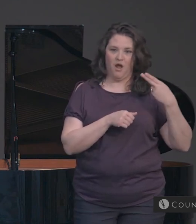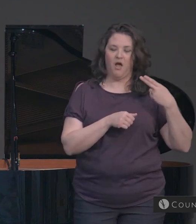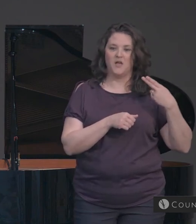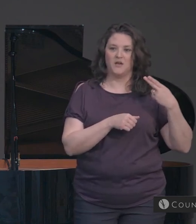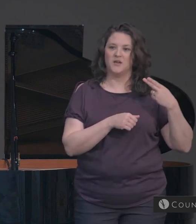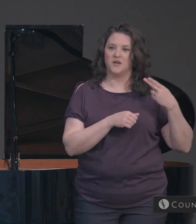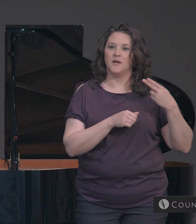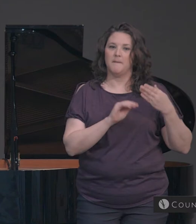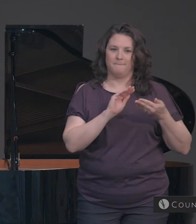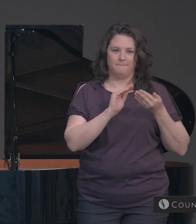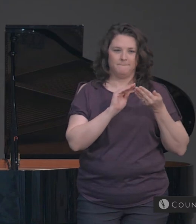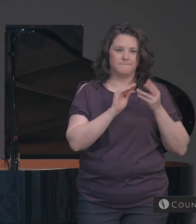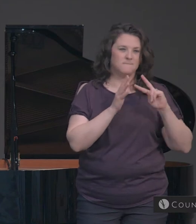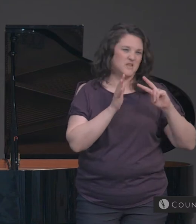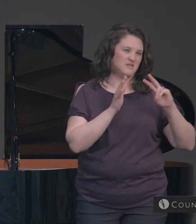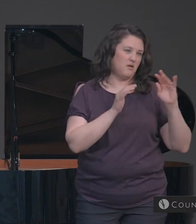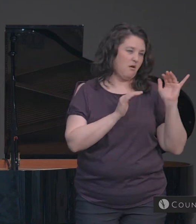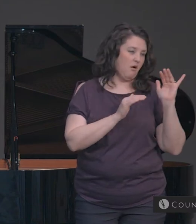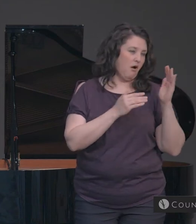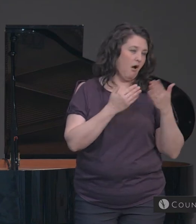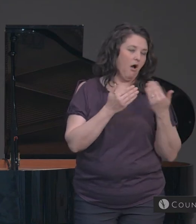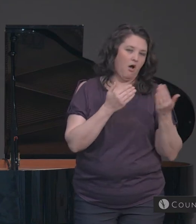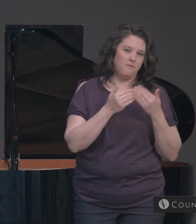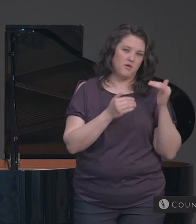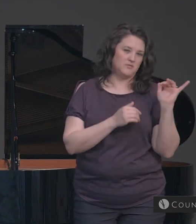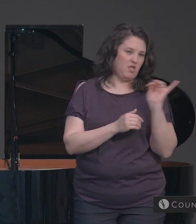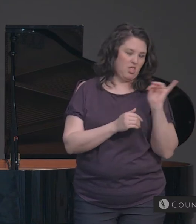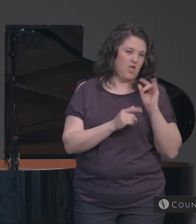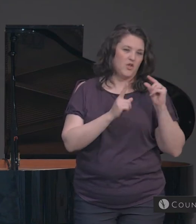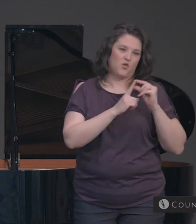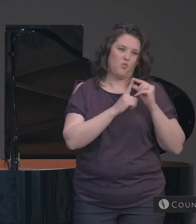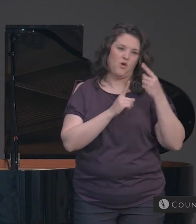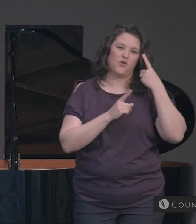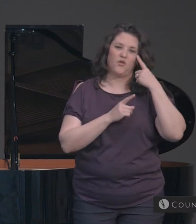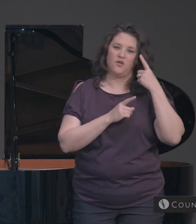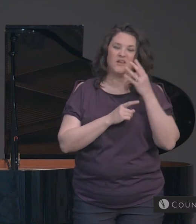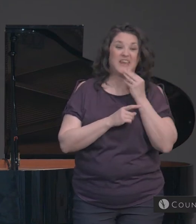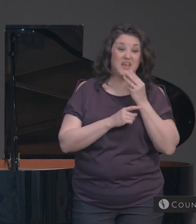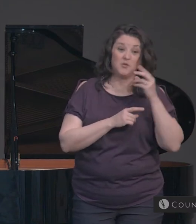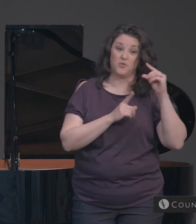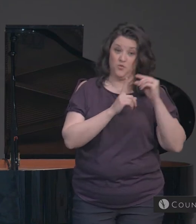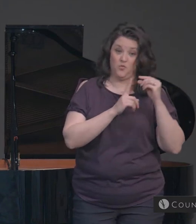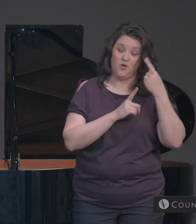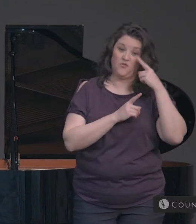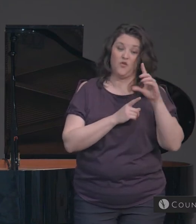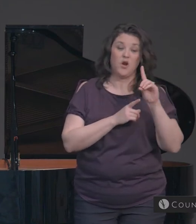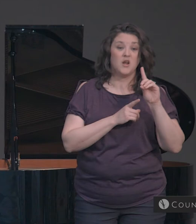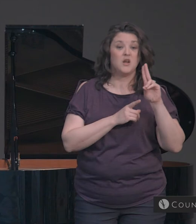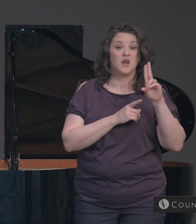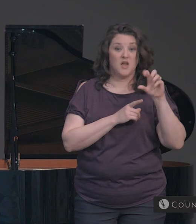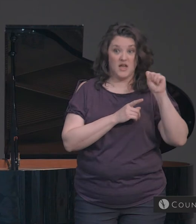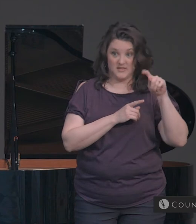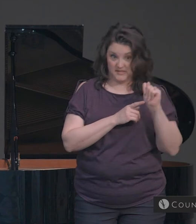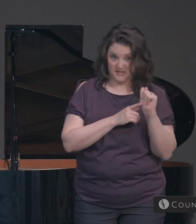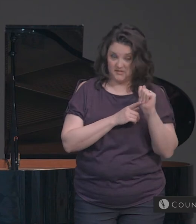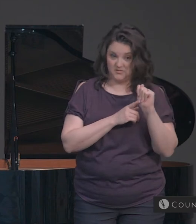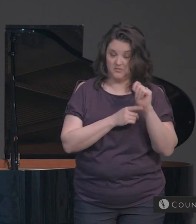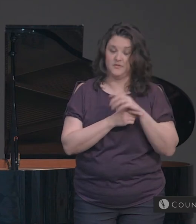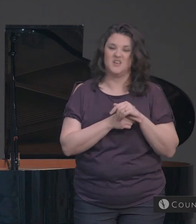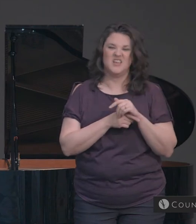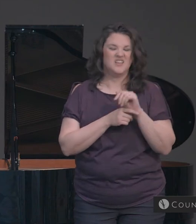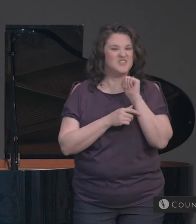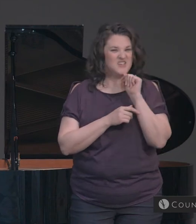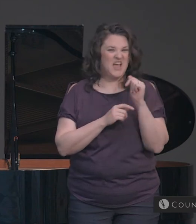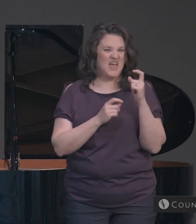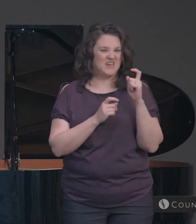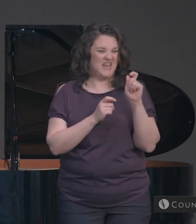The word Aphra at the end is almost exactly like the Hebrew word for dust. It's not exactly, but it's